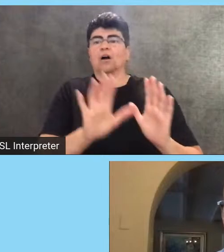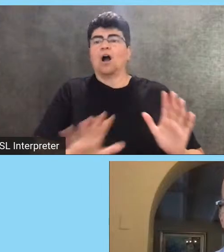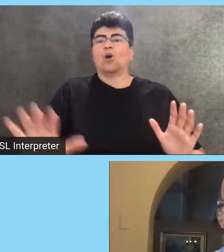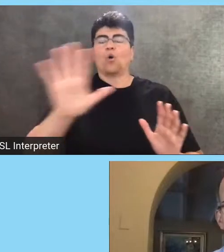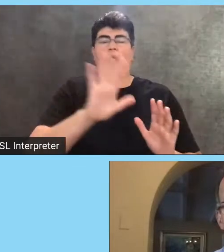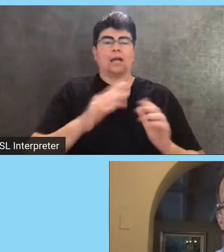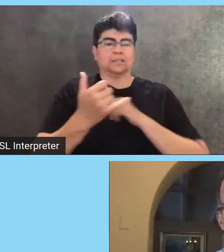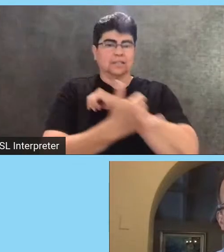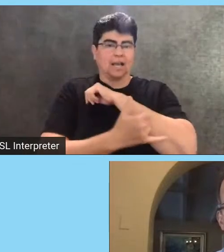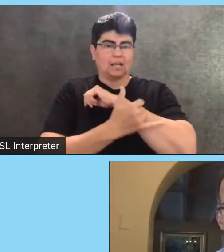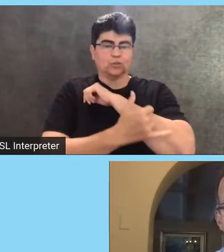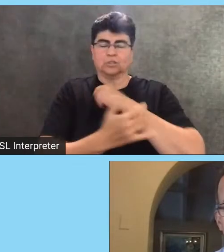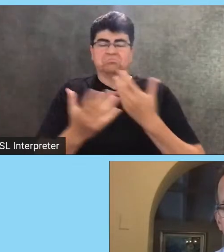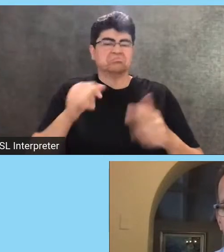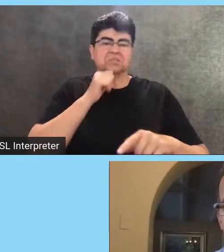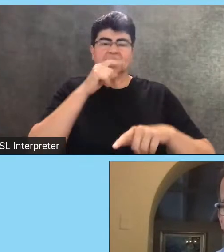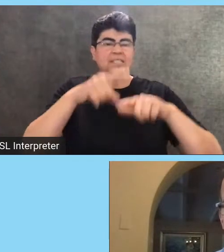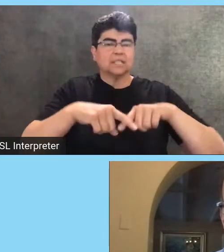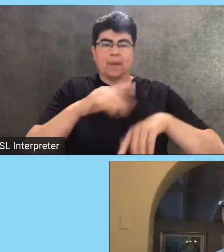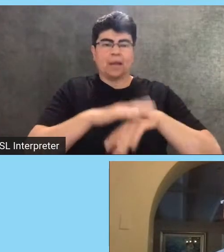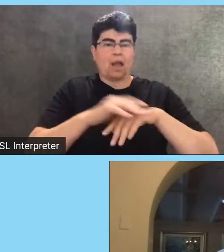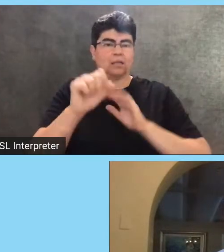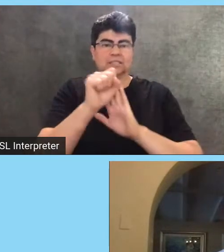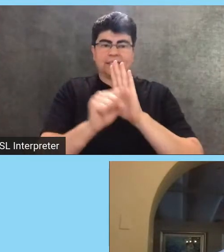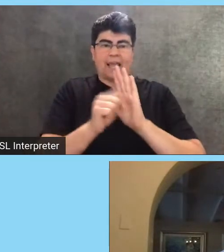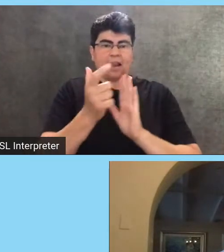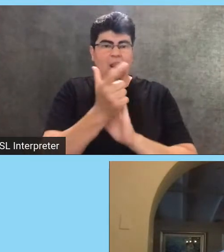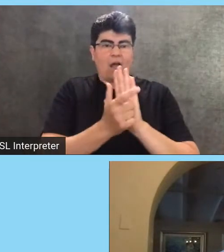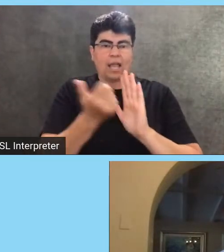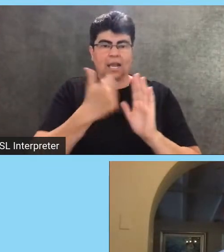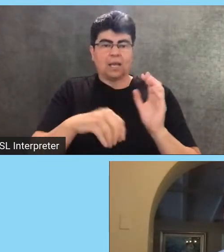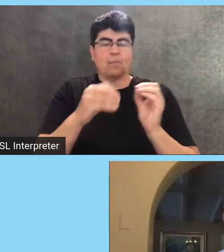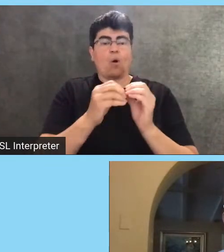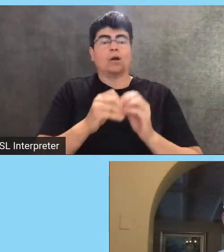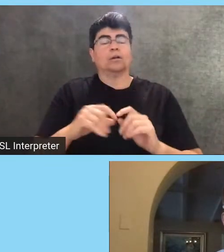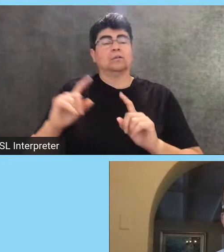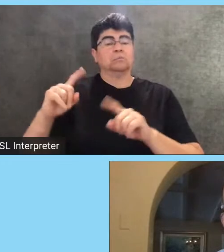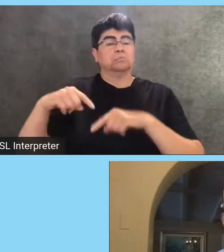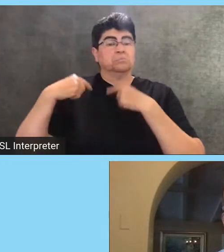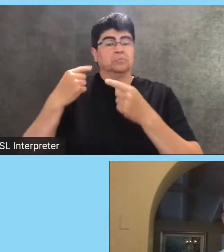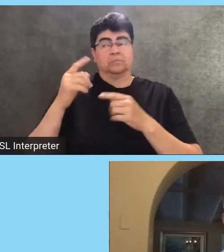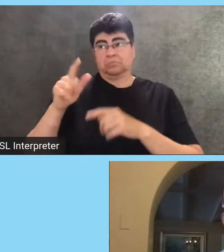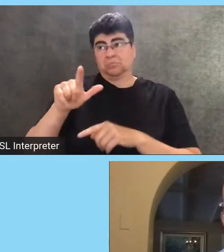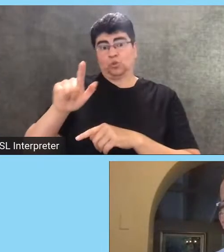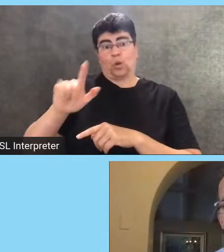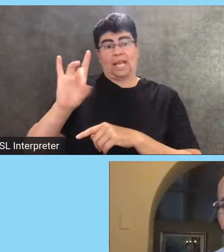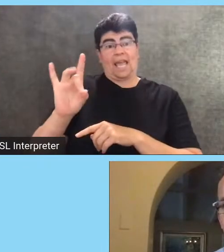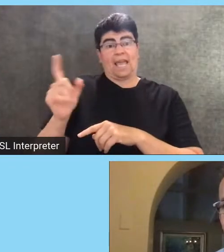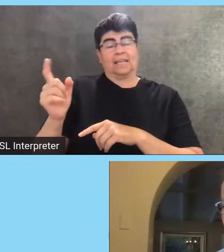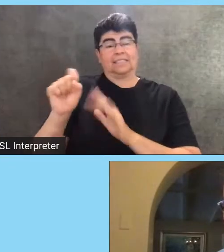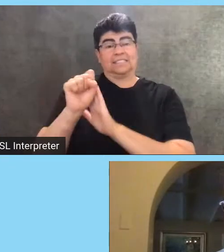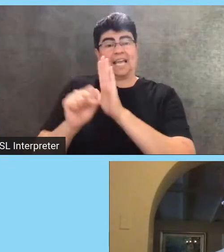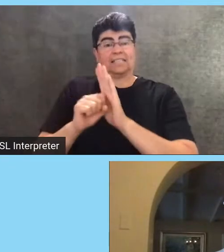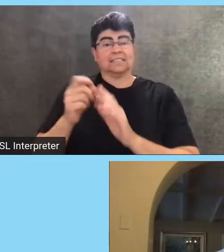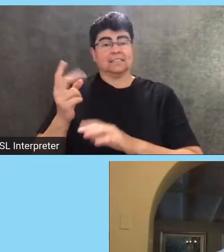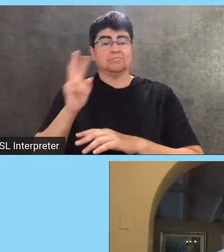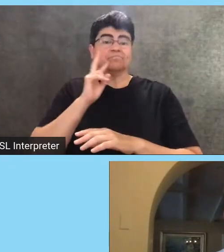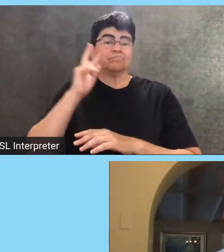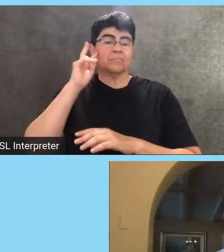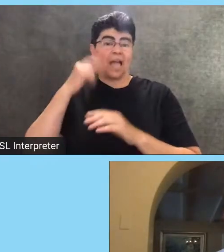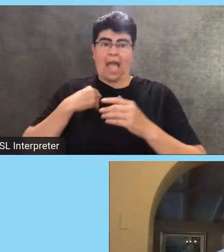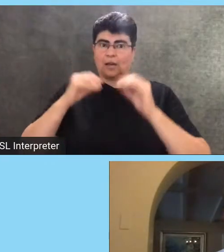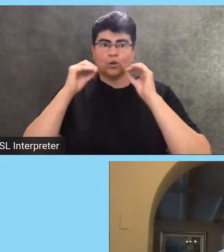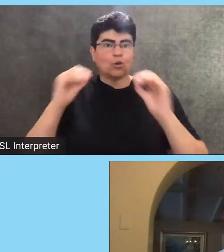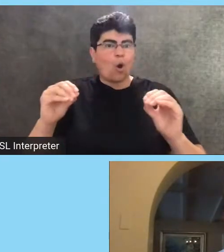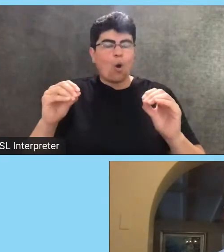country and doesn't depend on state law anymore. In the 28 states that the day before yesterday had no protections